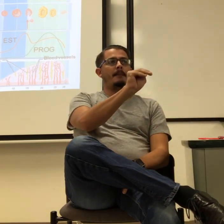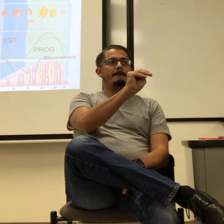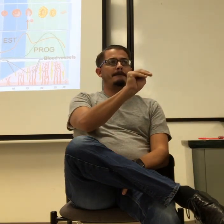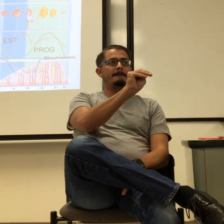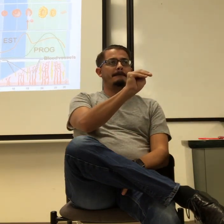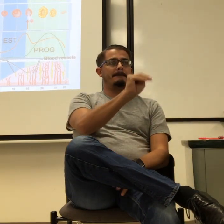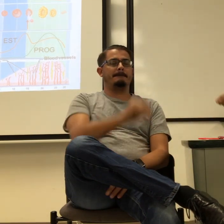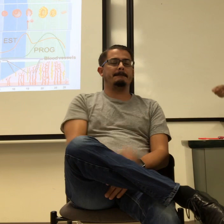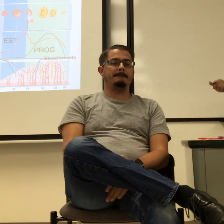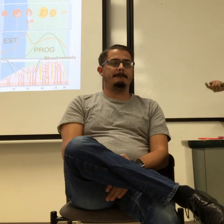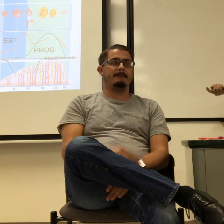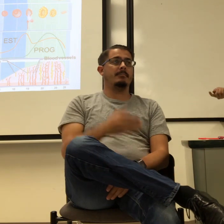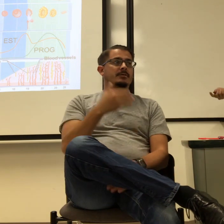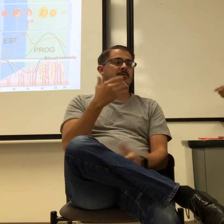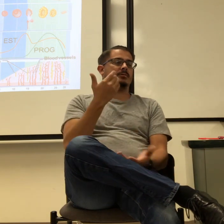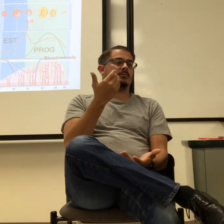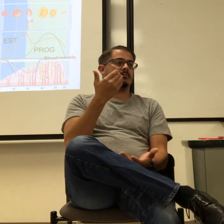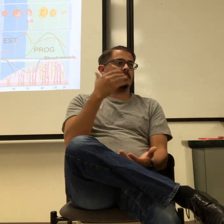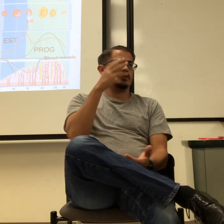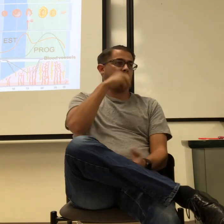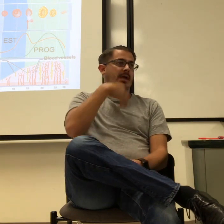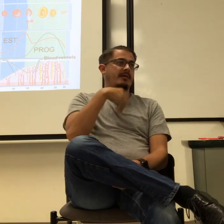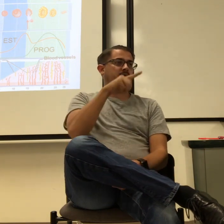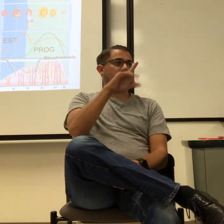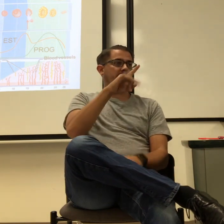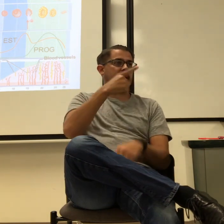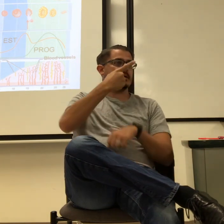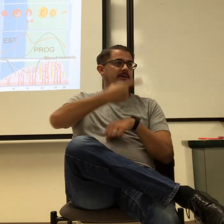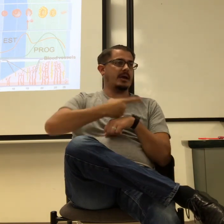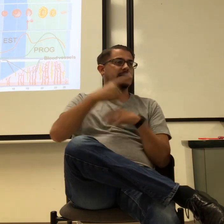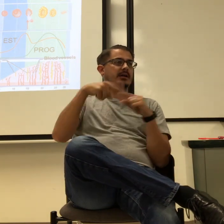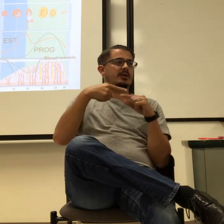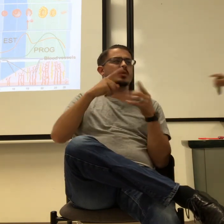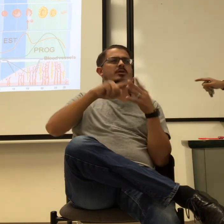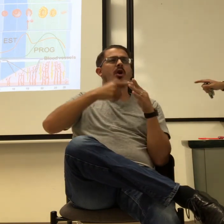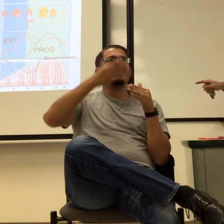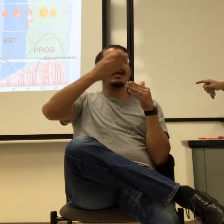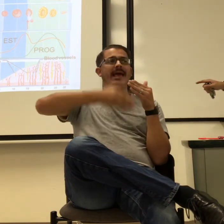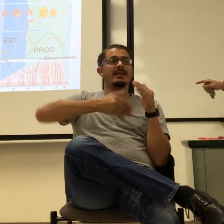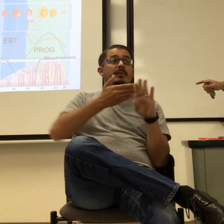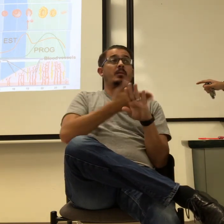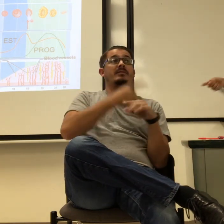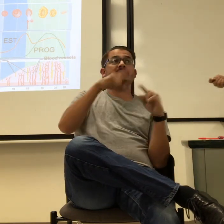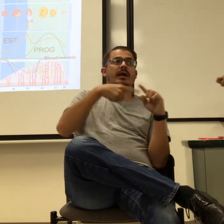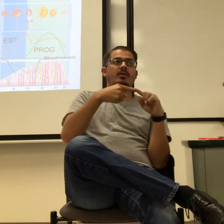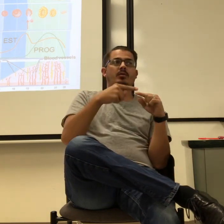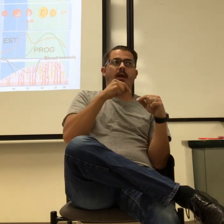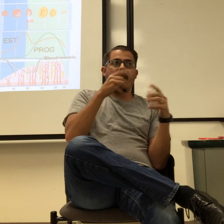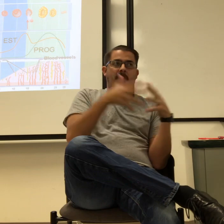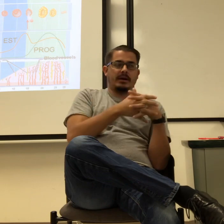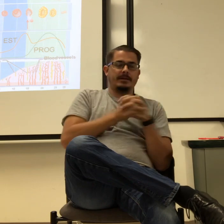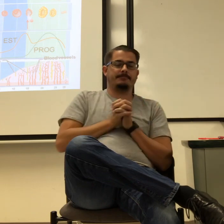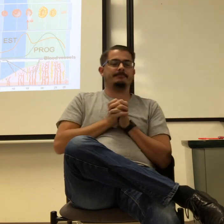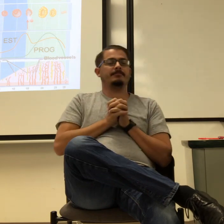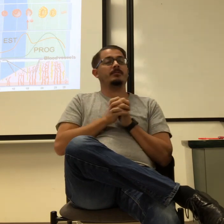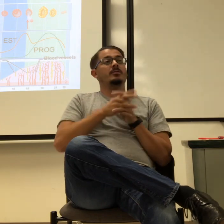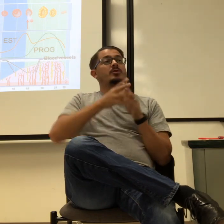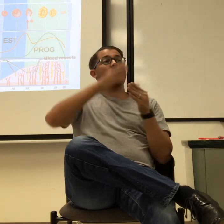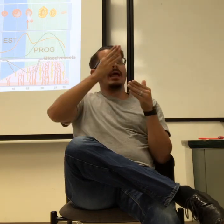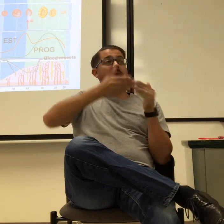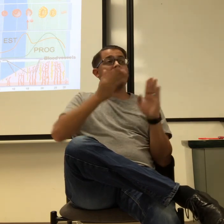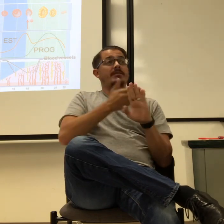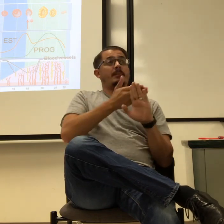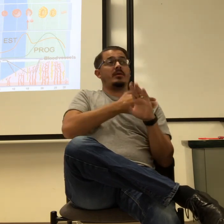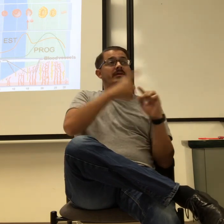let's start. We got a 28-day cycle. Let's start at the end of the previous cycle. You weren't pregnant. Okay? So at the end of the